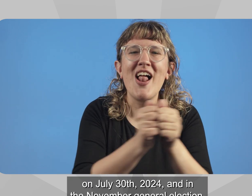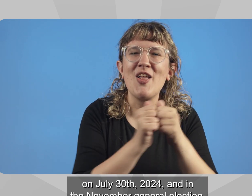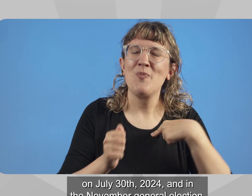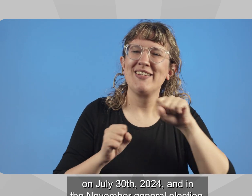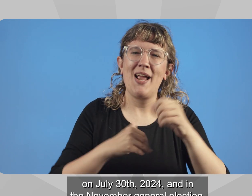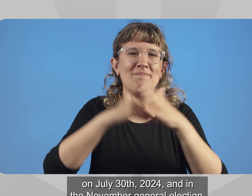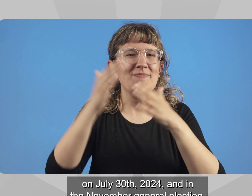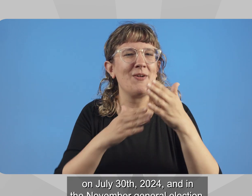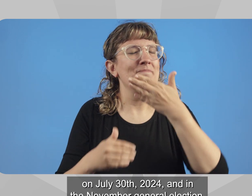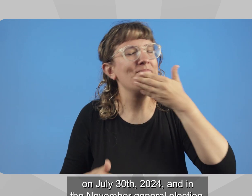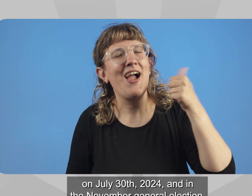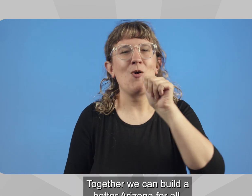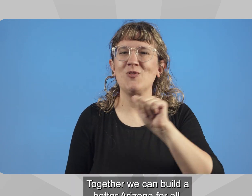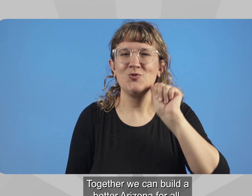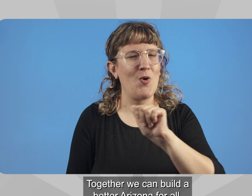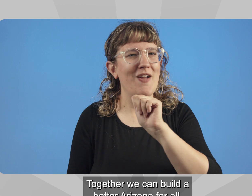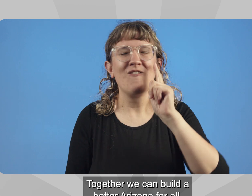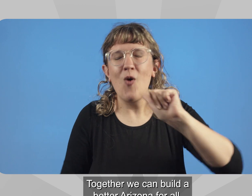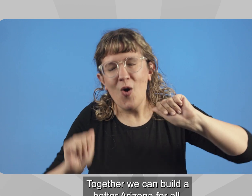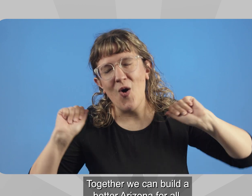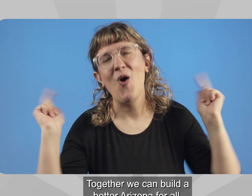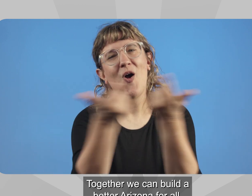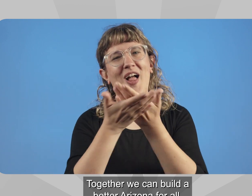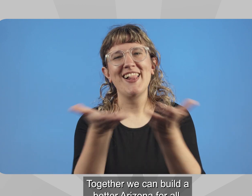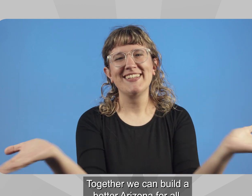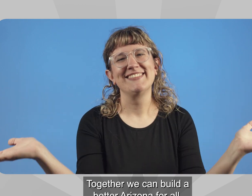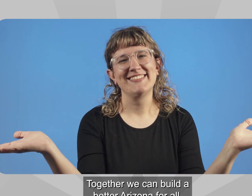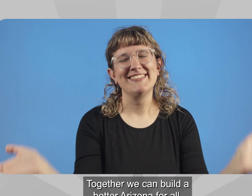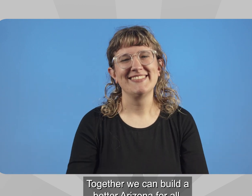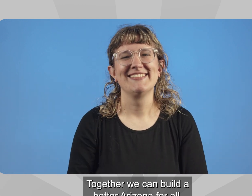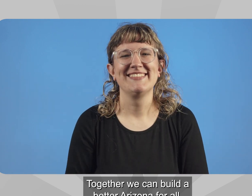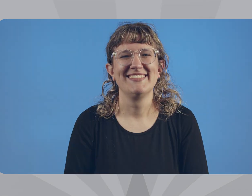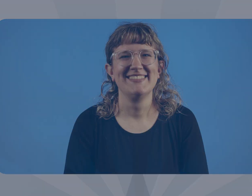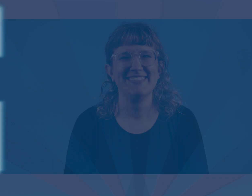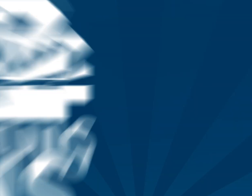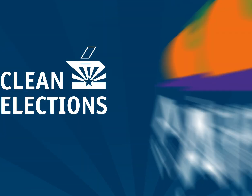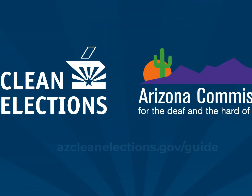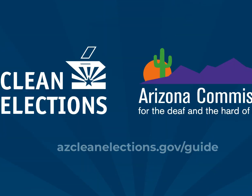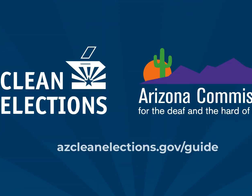November general election. Together, we can build a better Arizona for all.